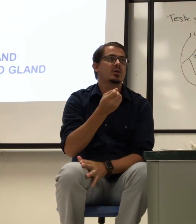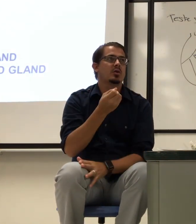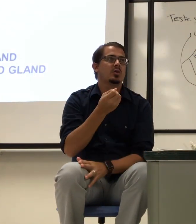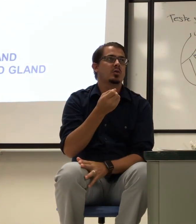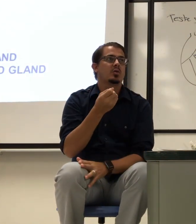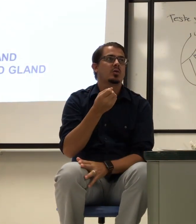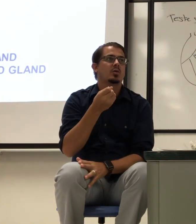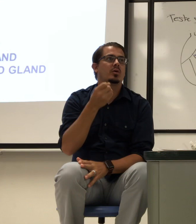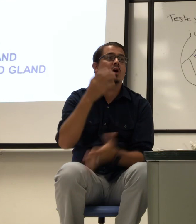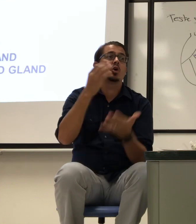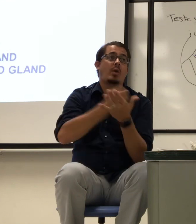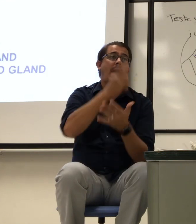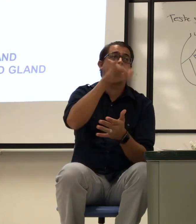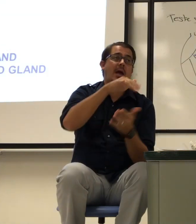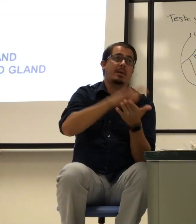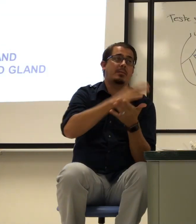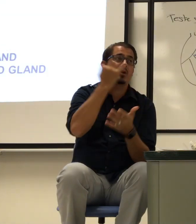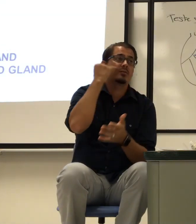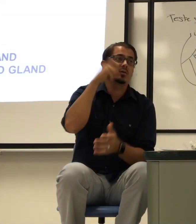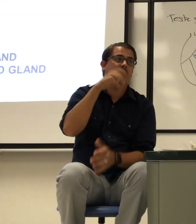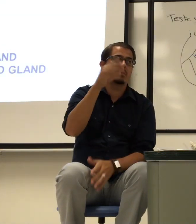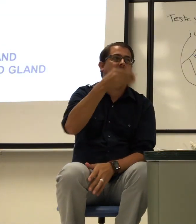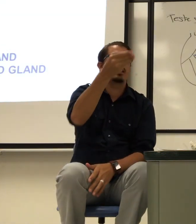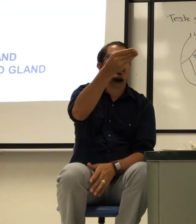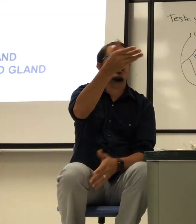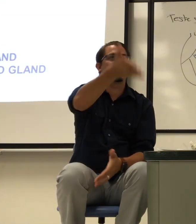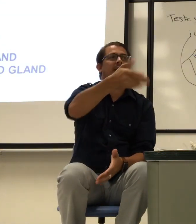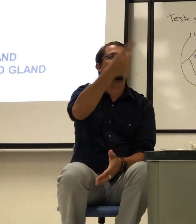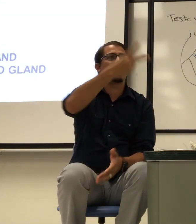a favor? Come get this if you need it, but leave your half sheet right here.